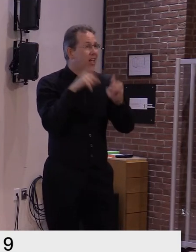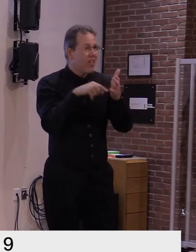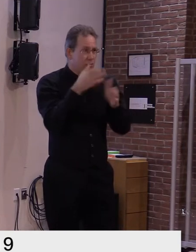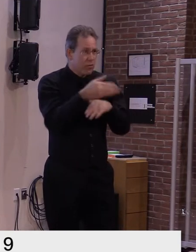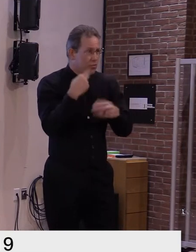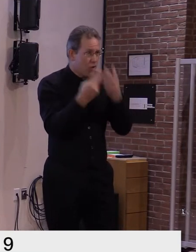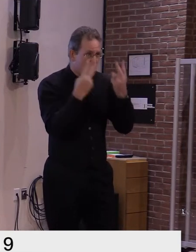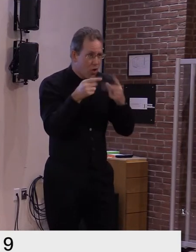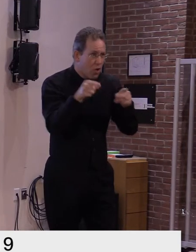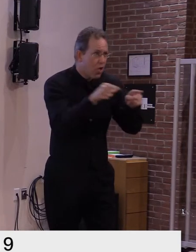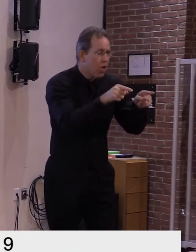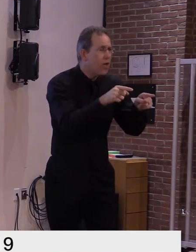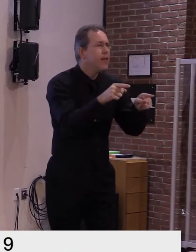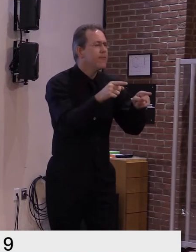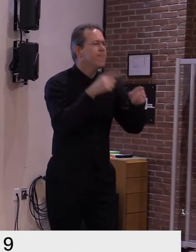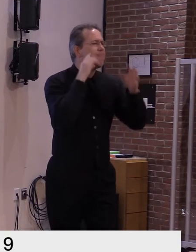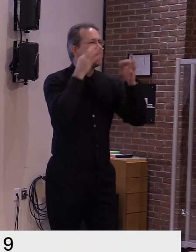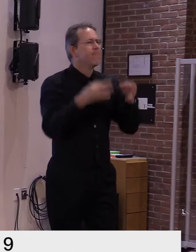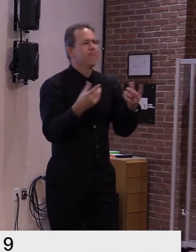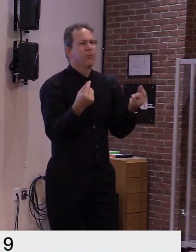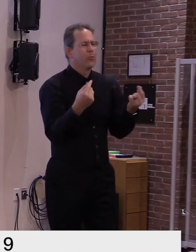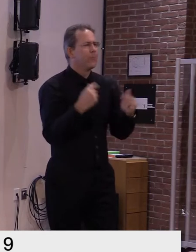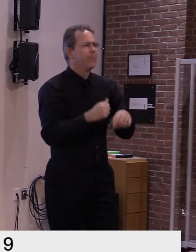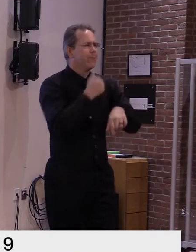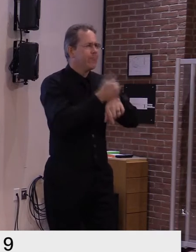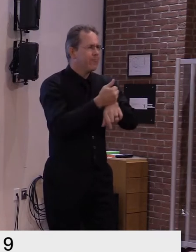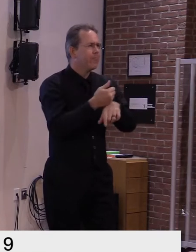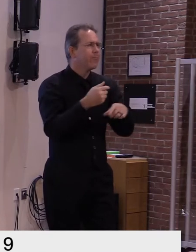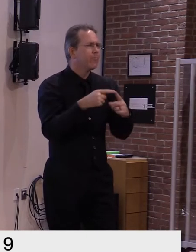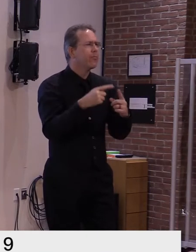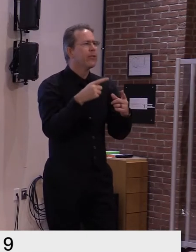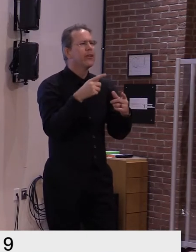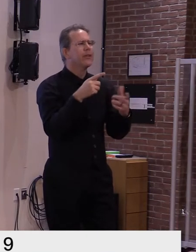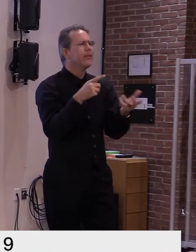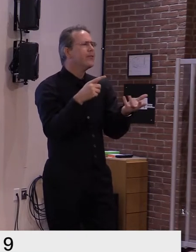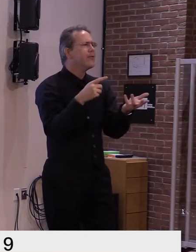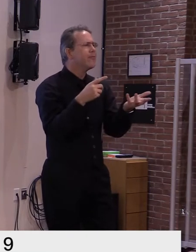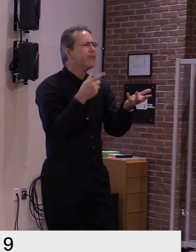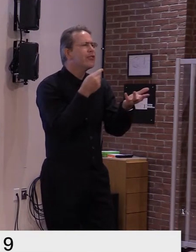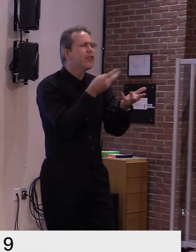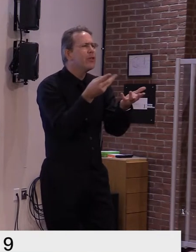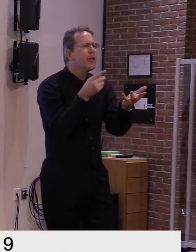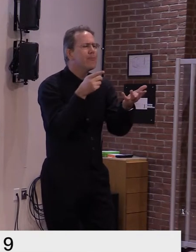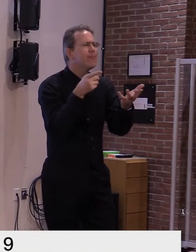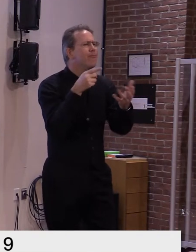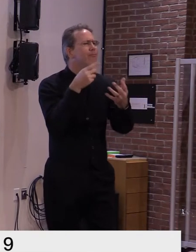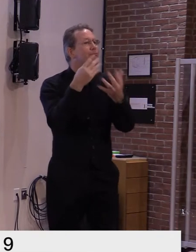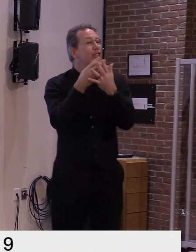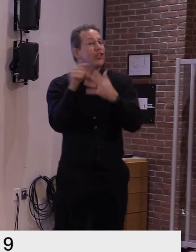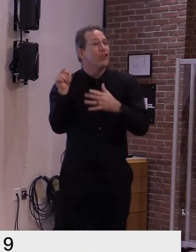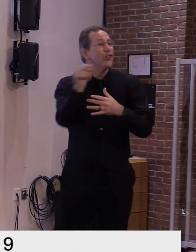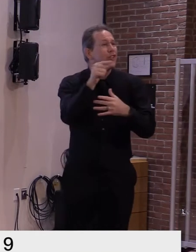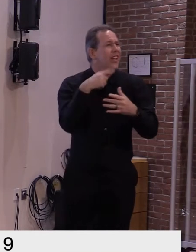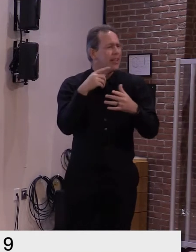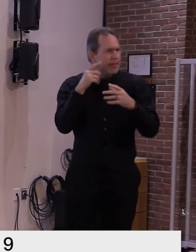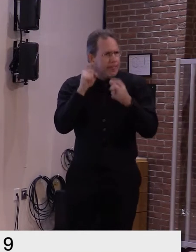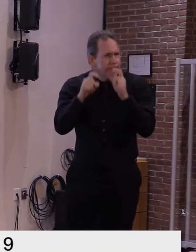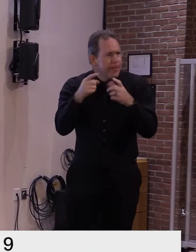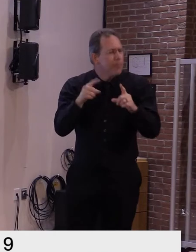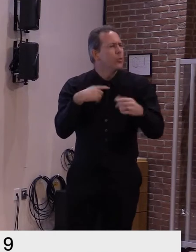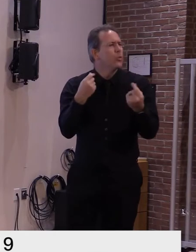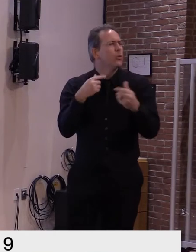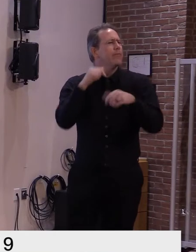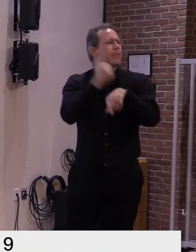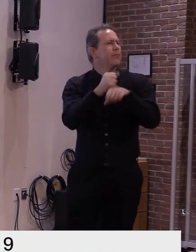at Northern State Correctional Facility, Chittenden Regional Correctional Facility, Northwest State Correctional